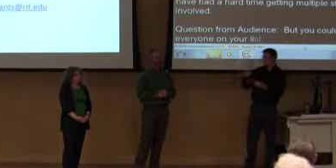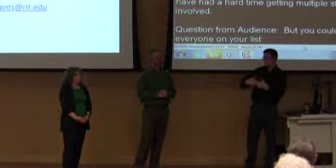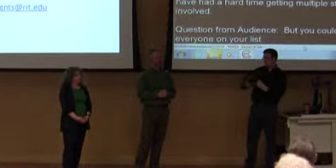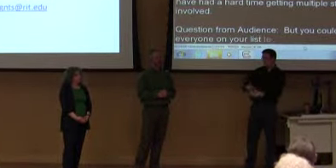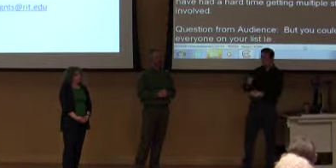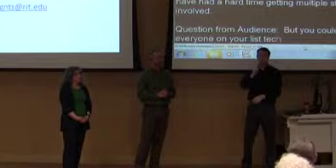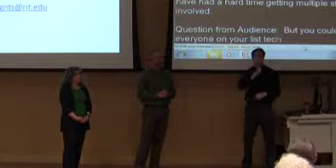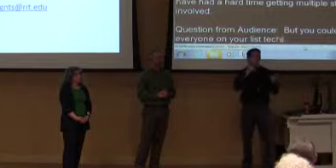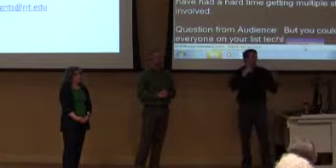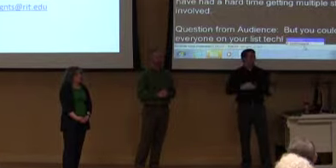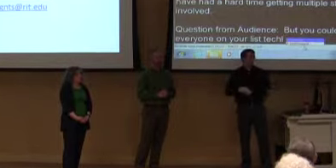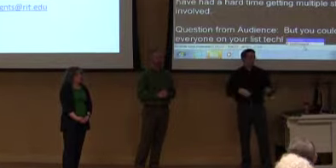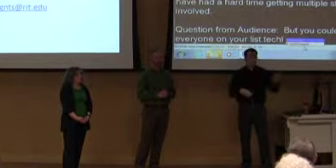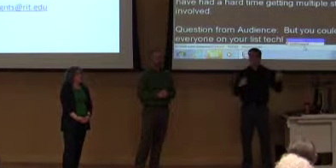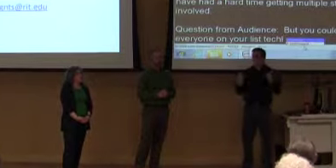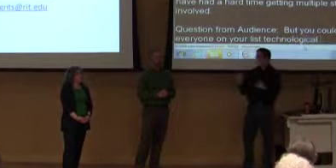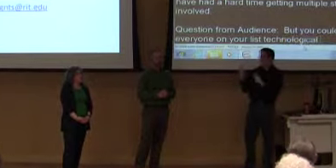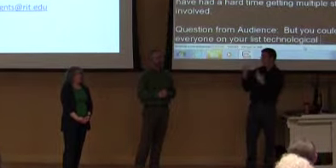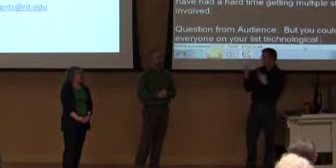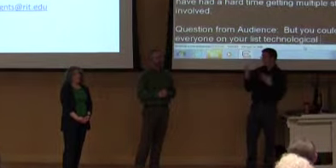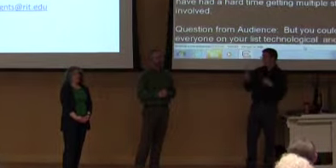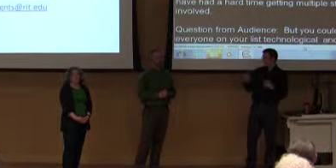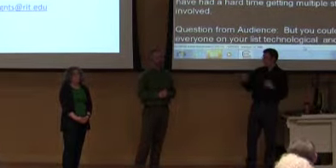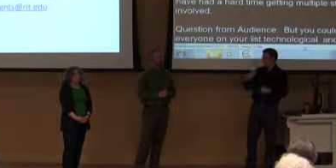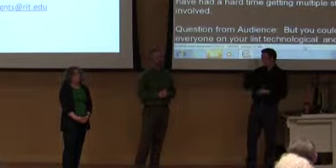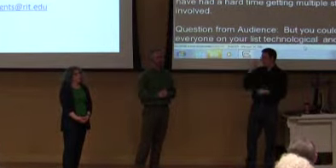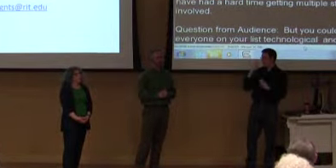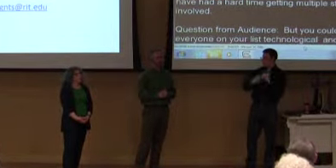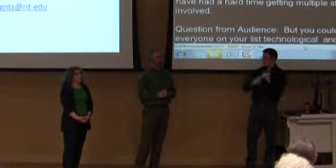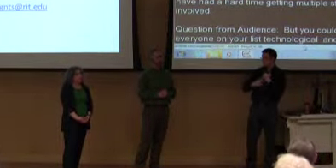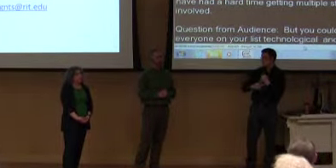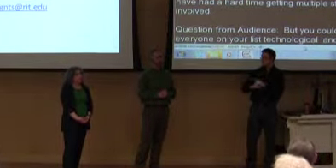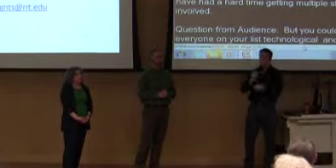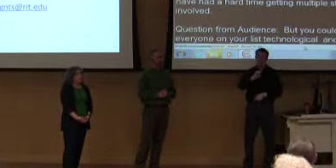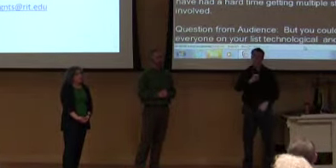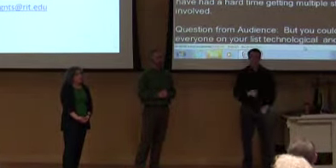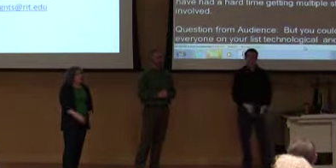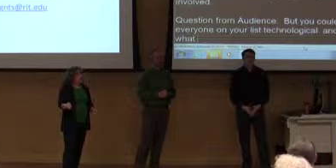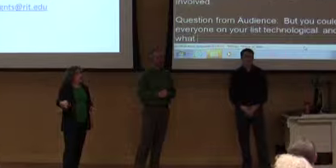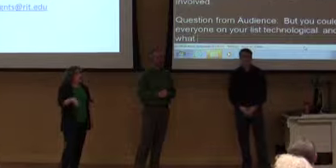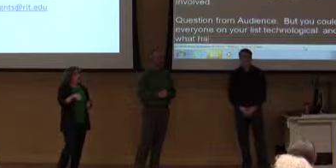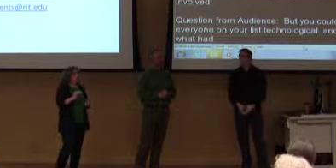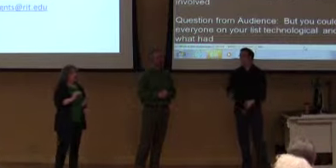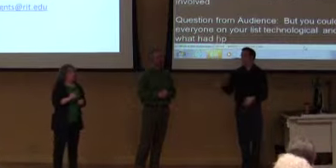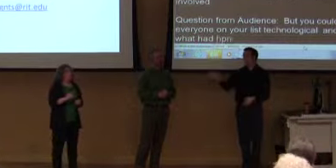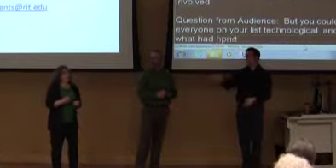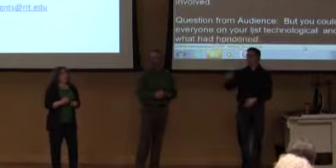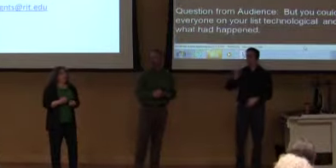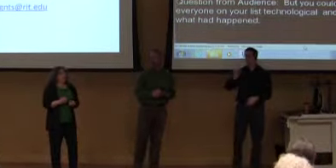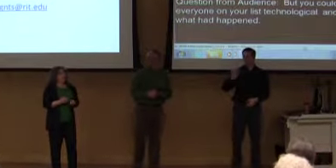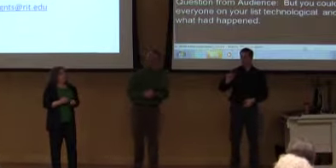on. Absolutely. And they could look back at what had already happened because of the storage. Absolutely. I will add to